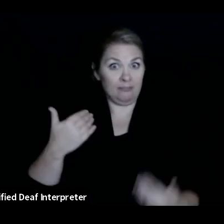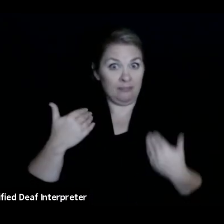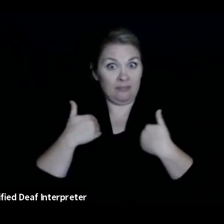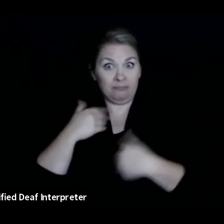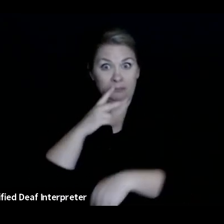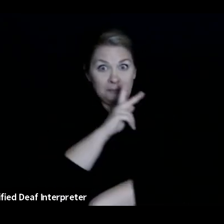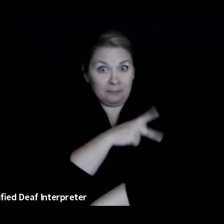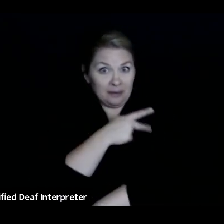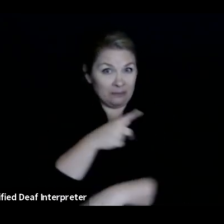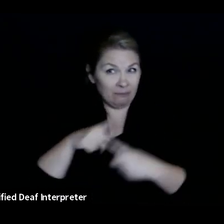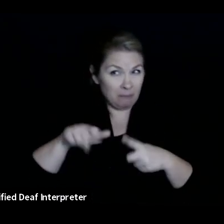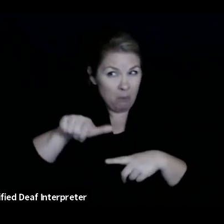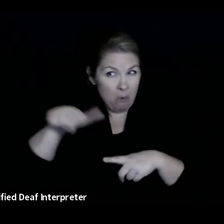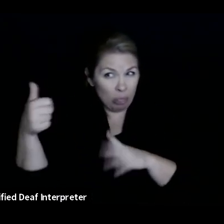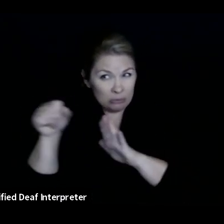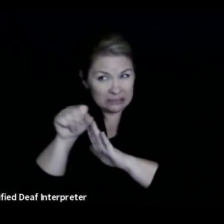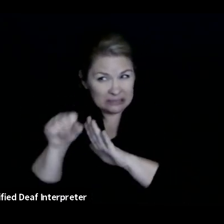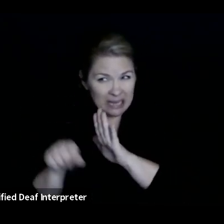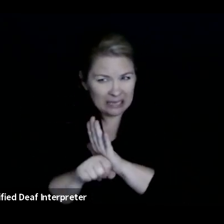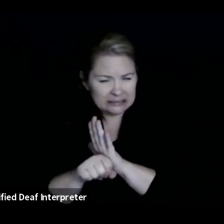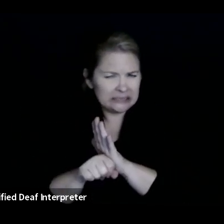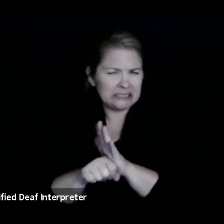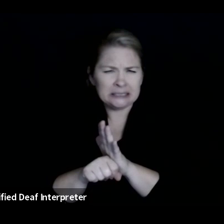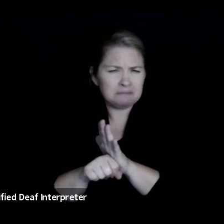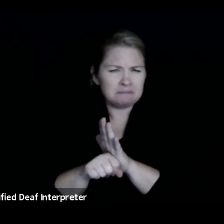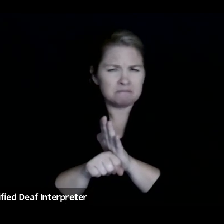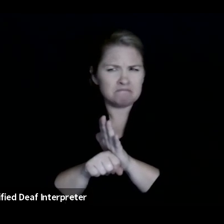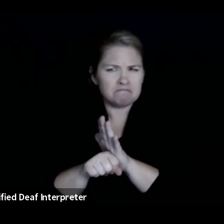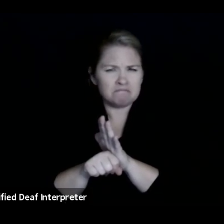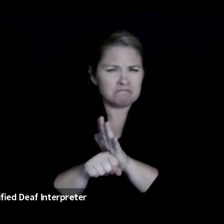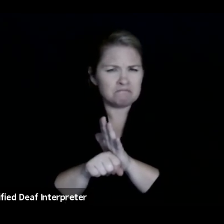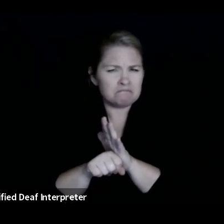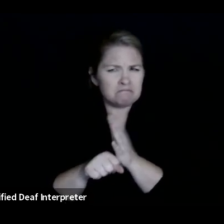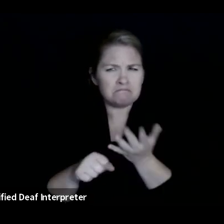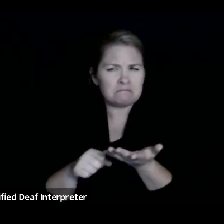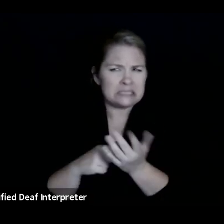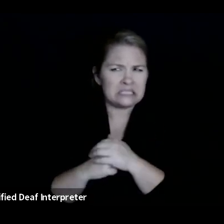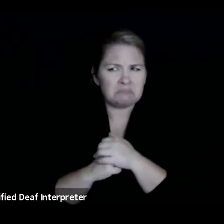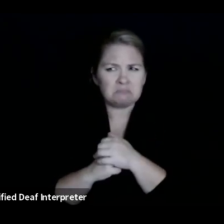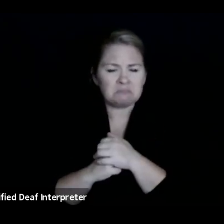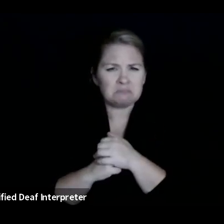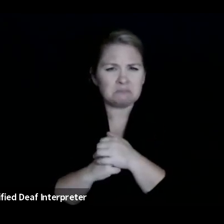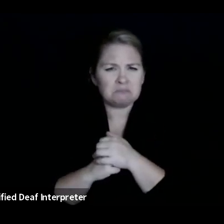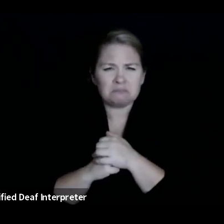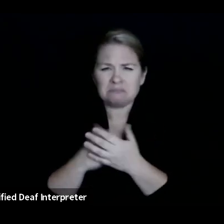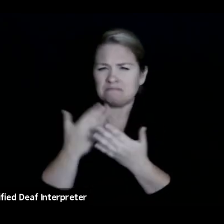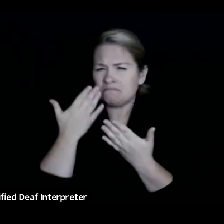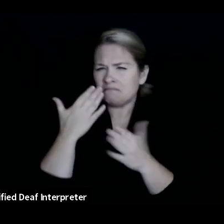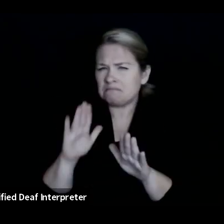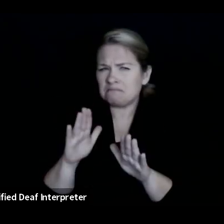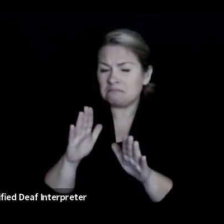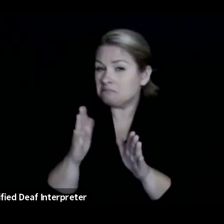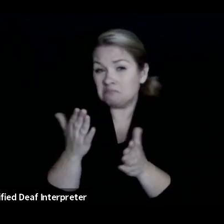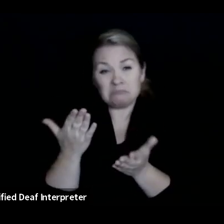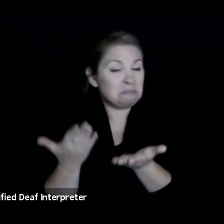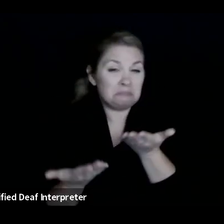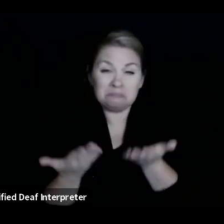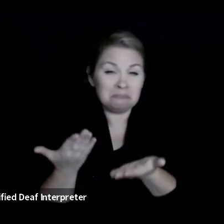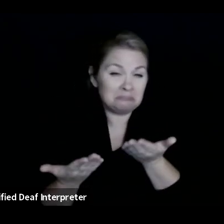provided by medical facilities in Minnesota means that it's likely that we could need to provide care for